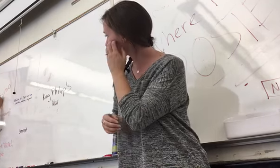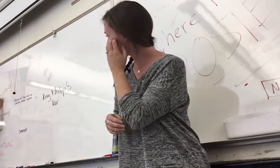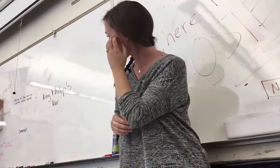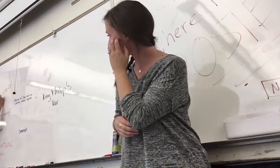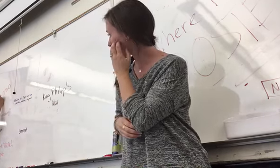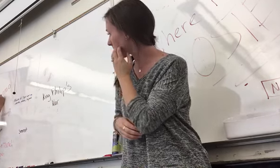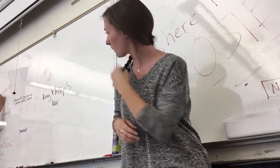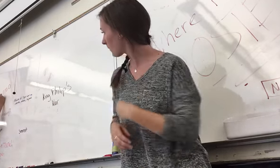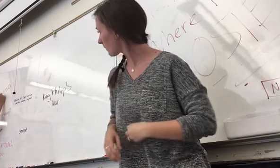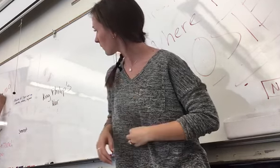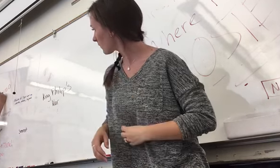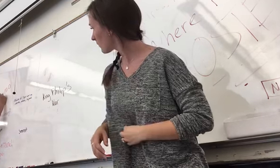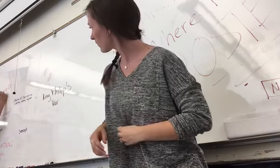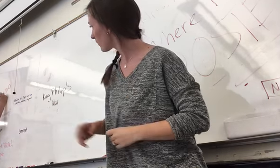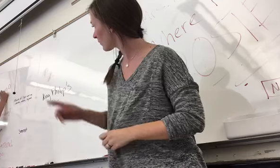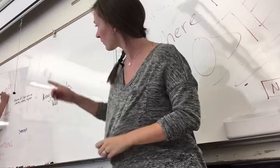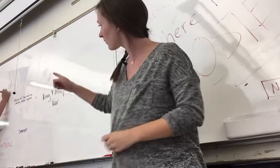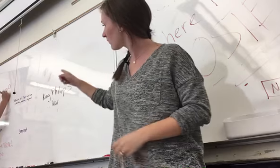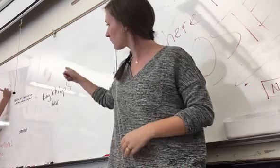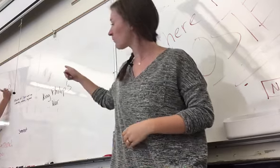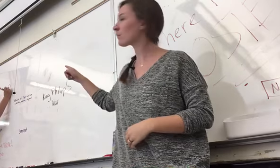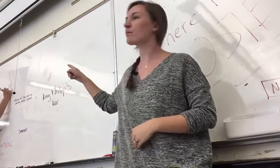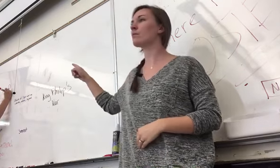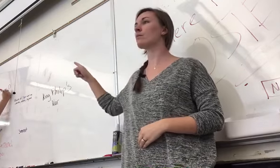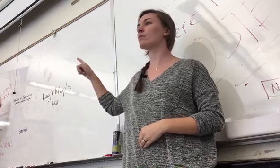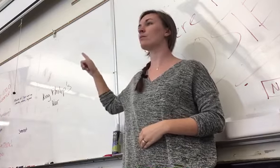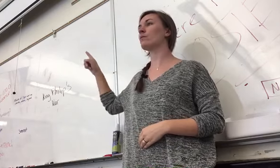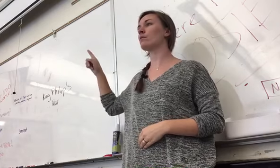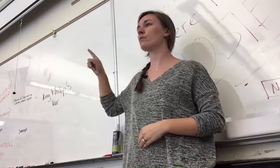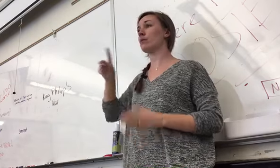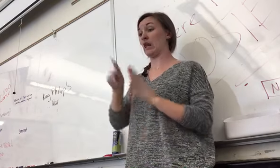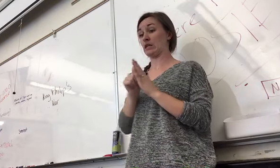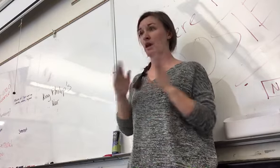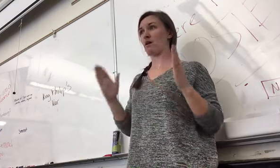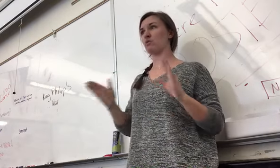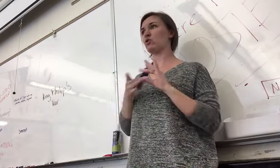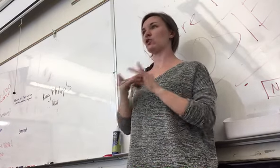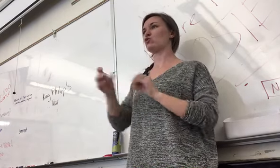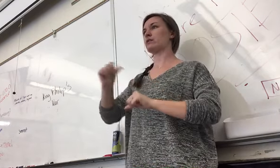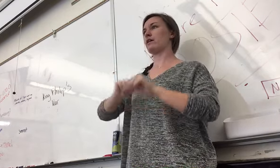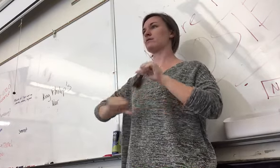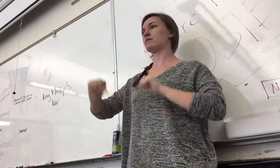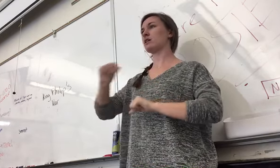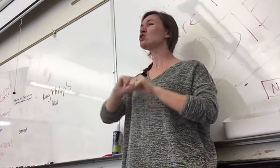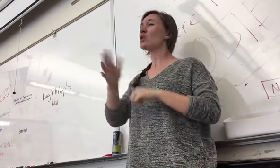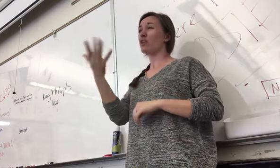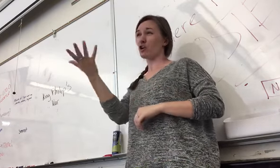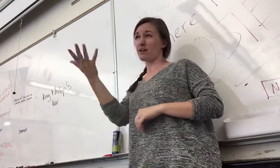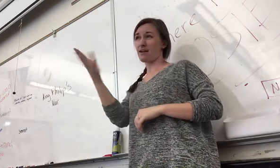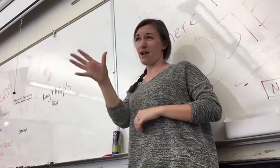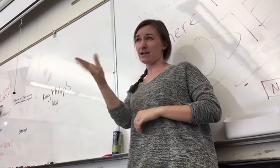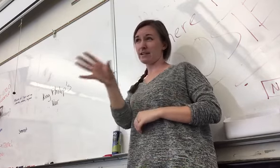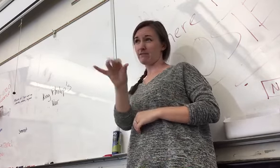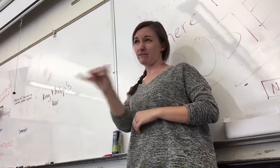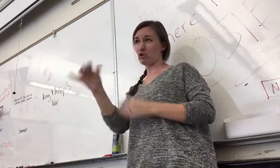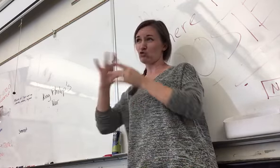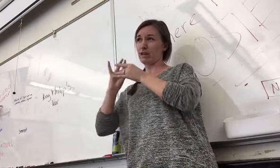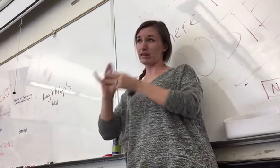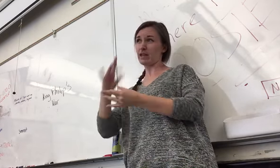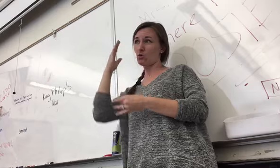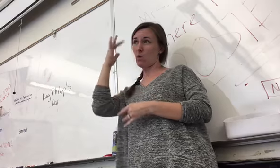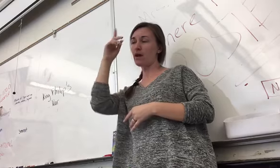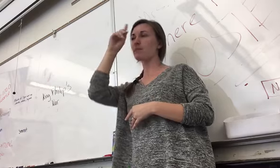And this is going to be science. So these kind of go along with each other because as we begin to have more science,